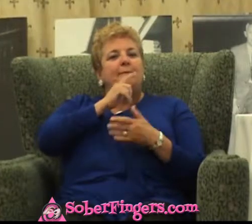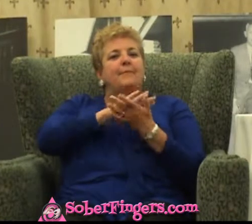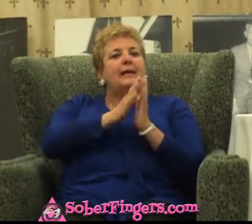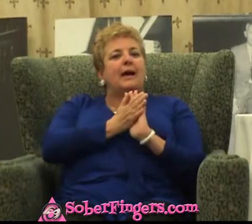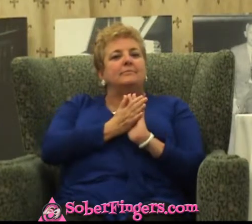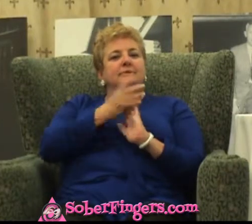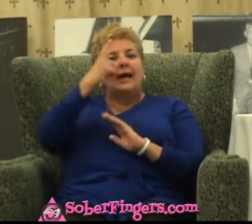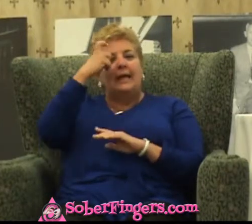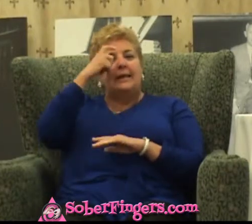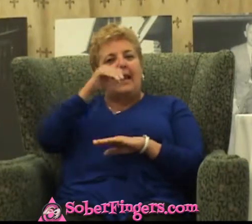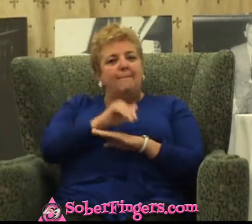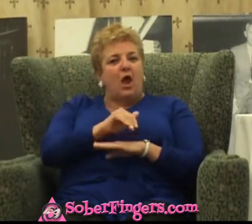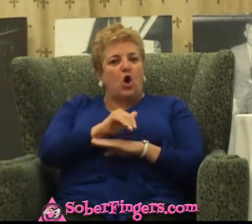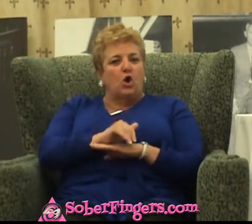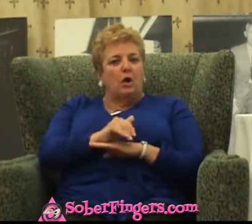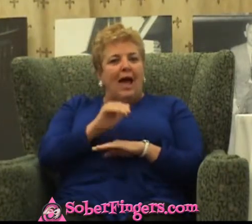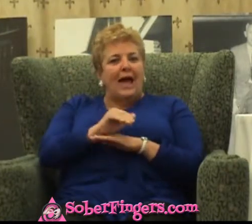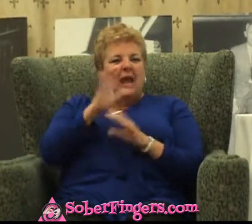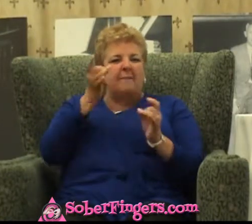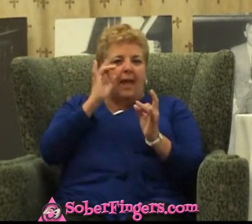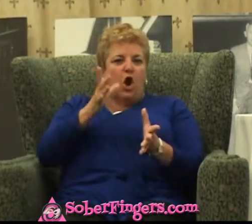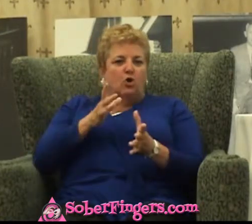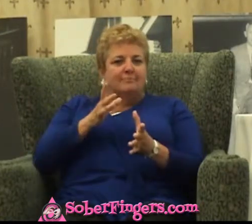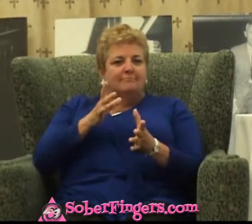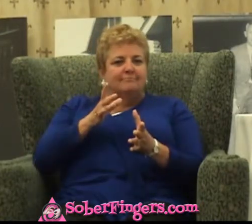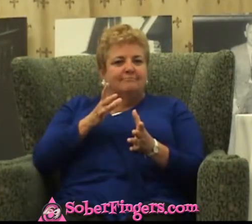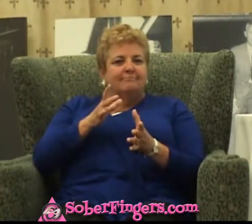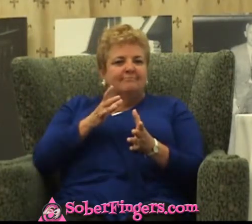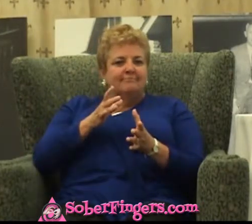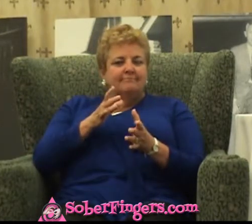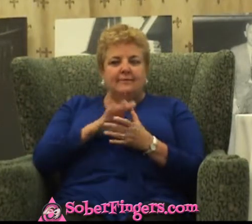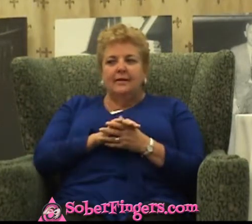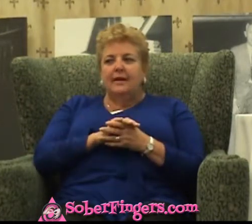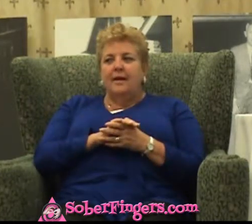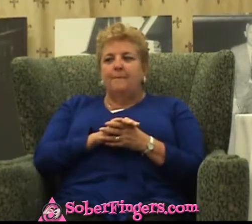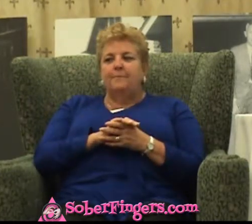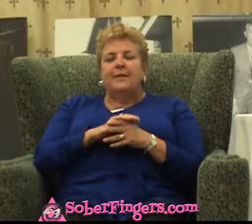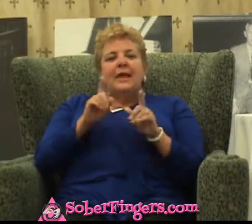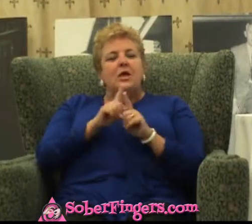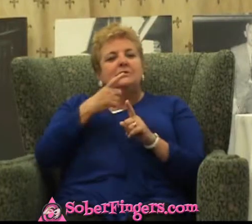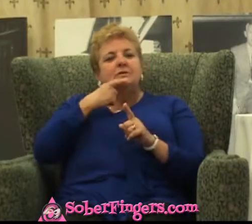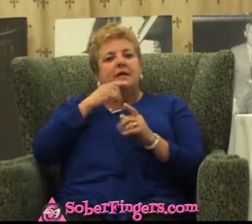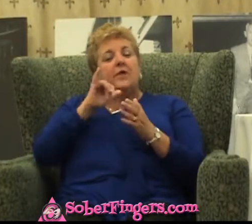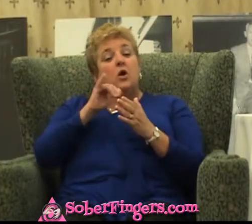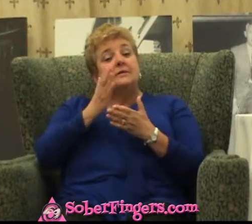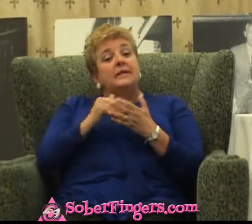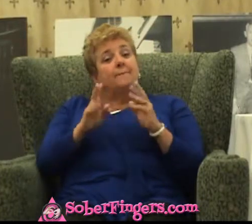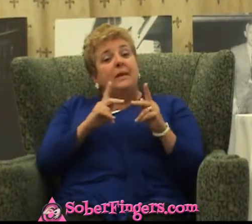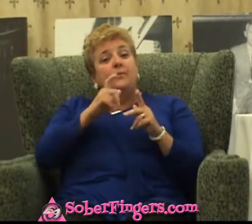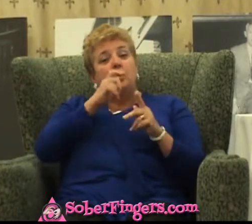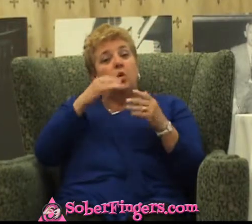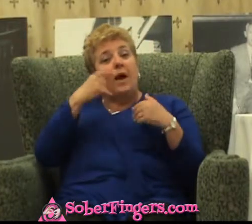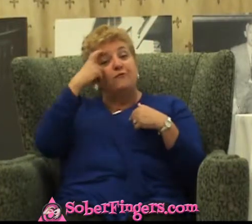And I like that. I like that, the nightmare. He also said this, people who have drinking dreams don't get